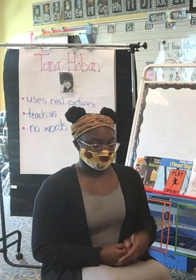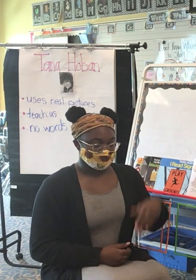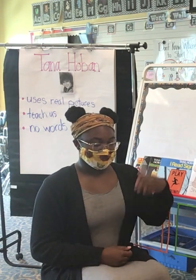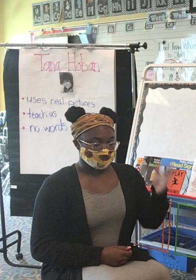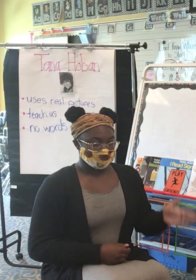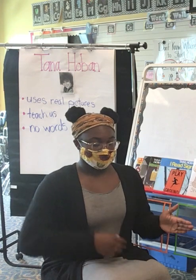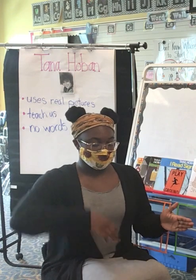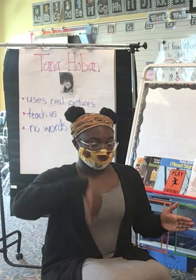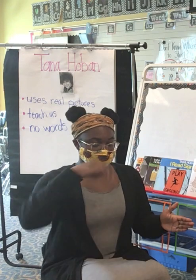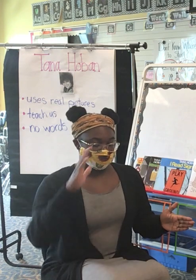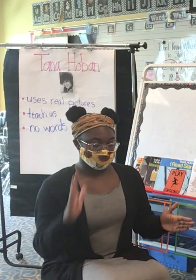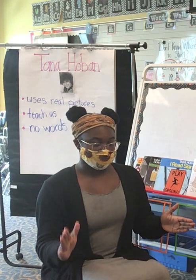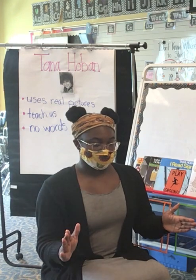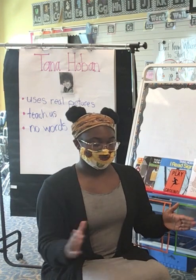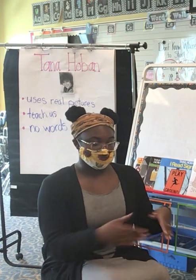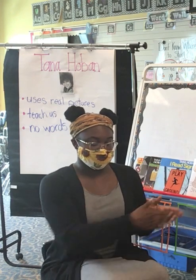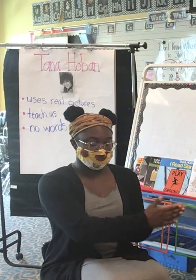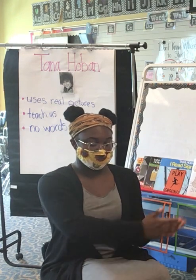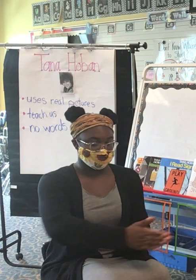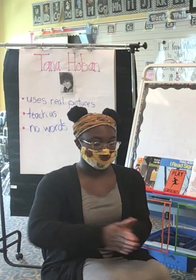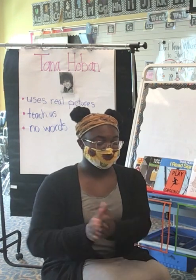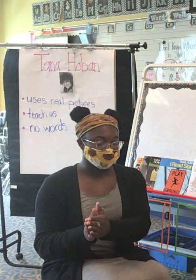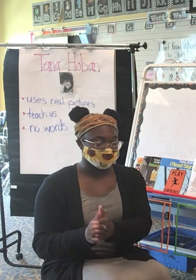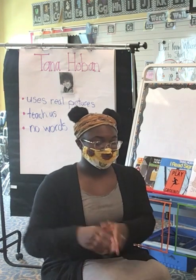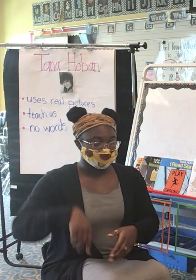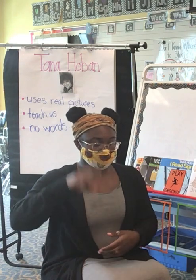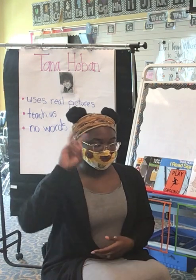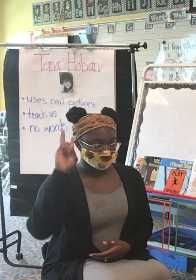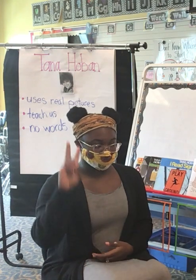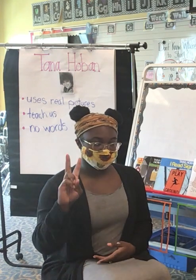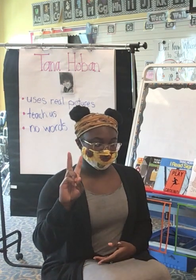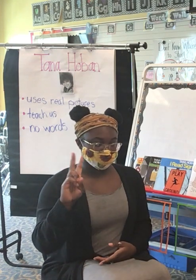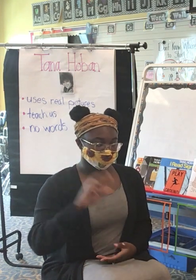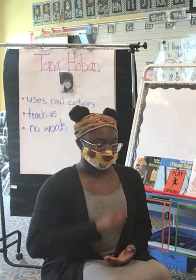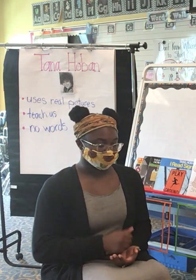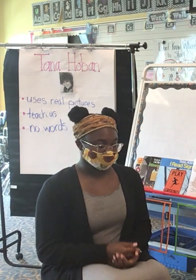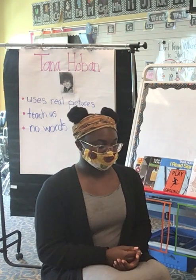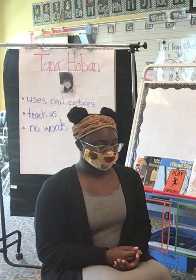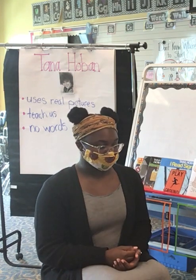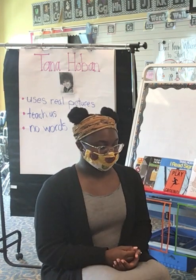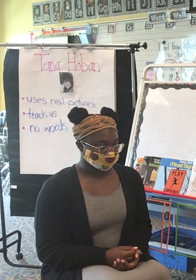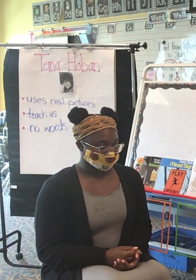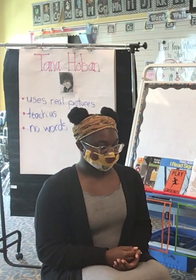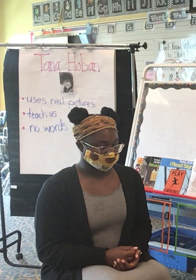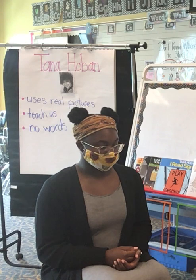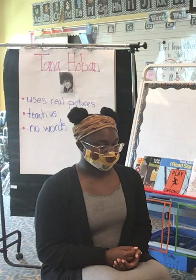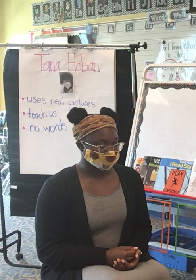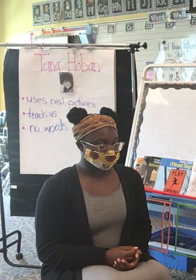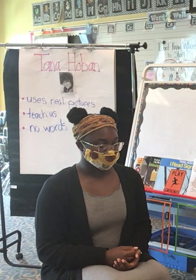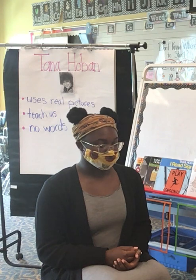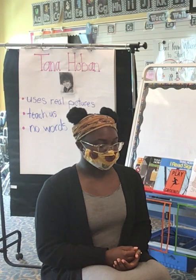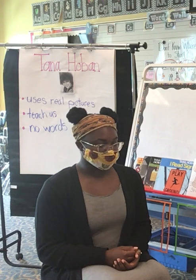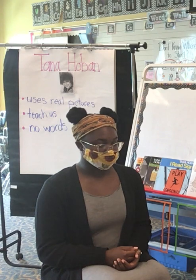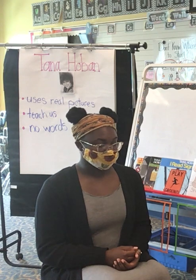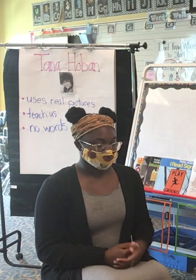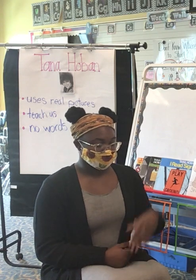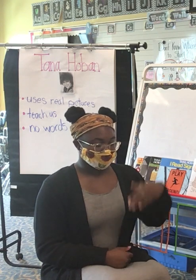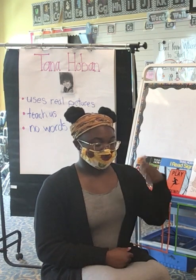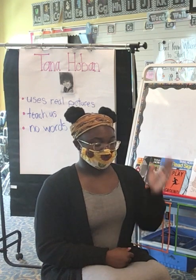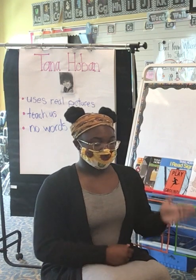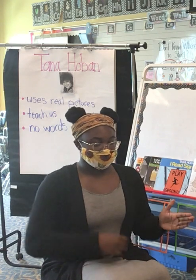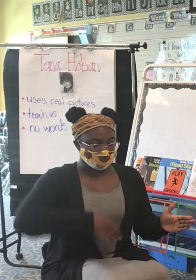Erase. Erase, erase, two. Two syllables, you're right. Summer.